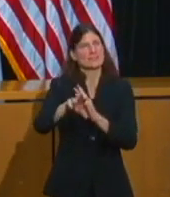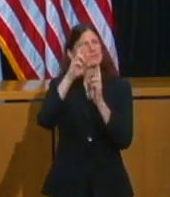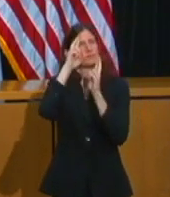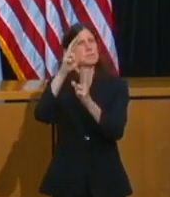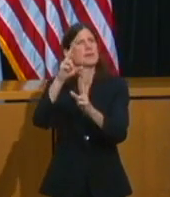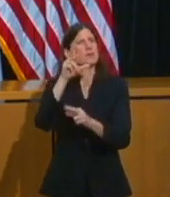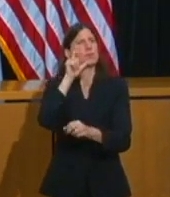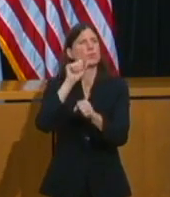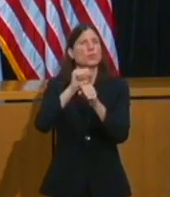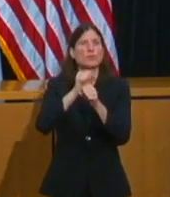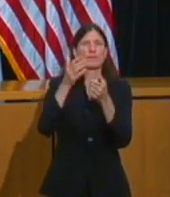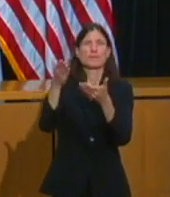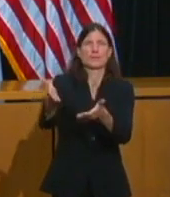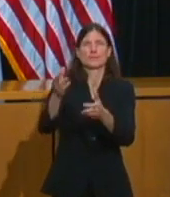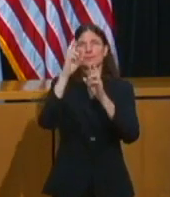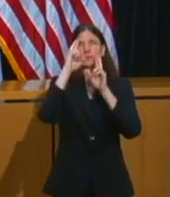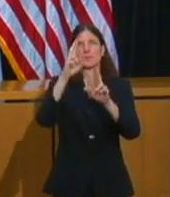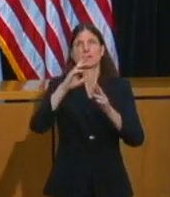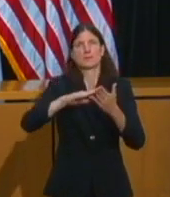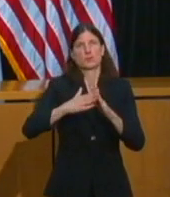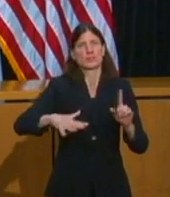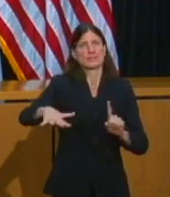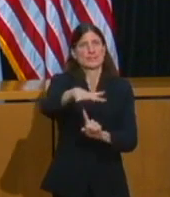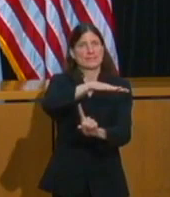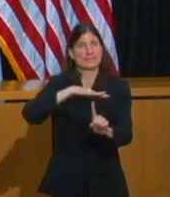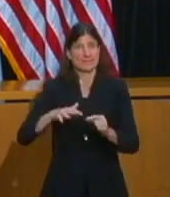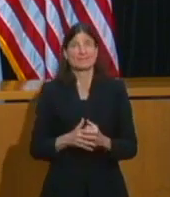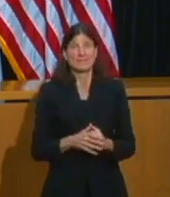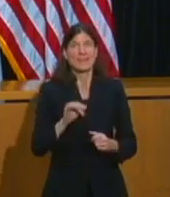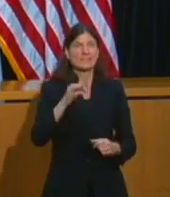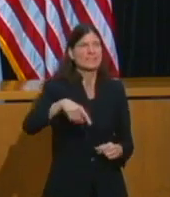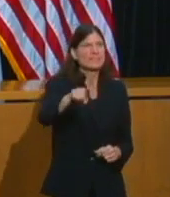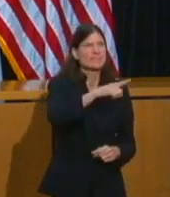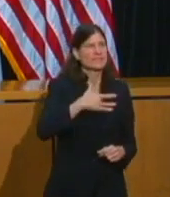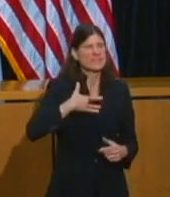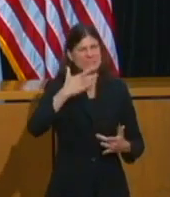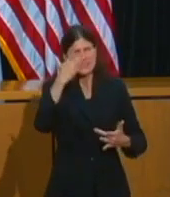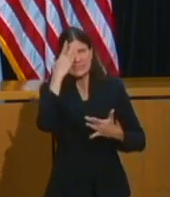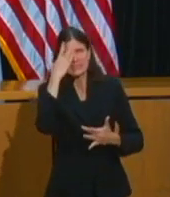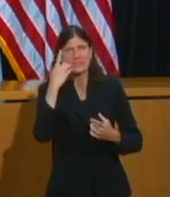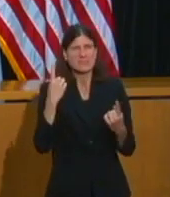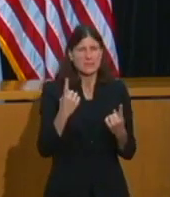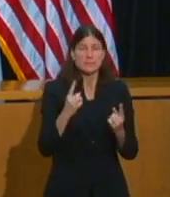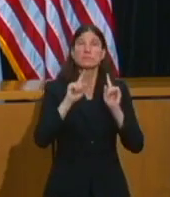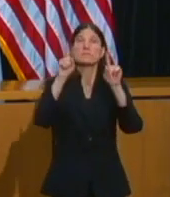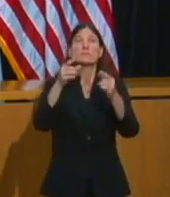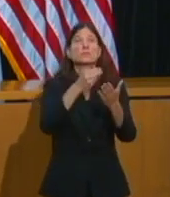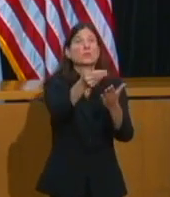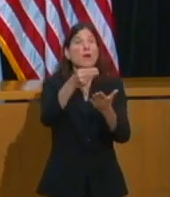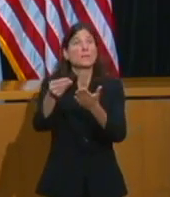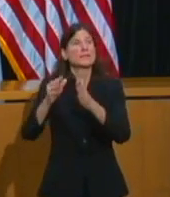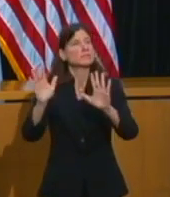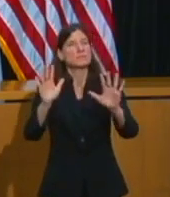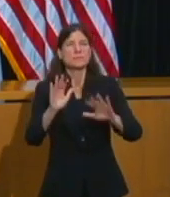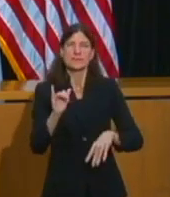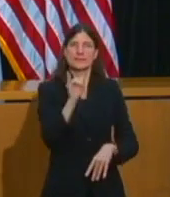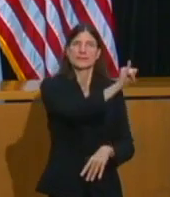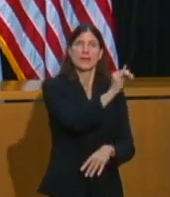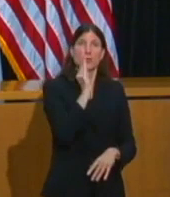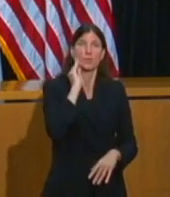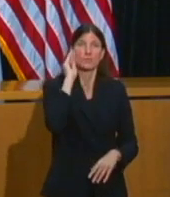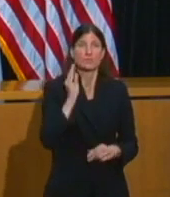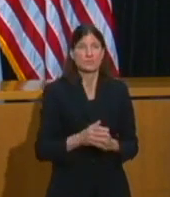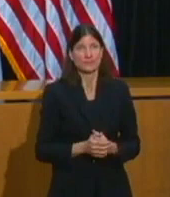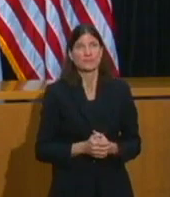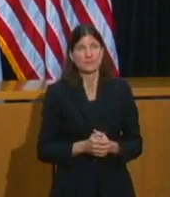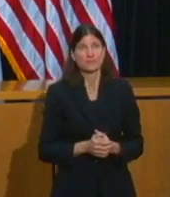As we move ahead to start our reopening program, we must continue to ramp up the viral testing we've been doing for